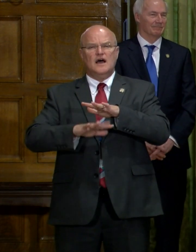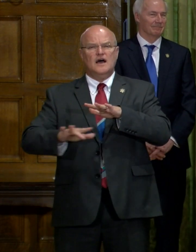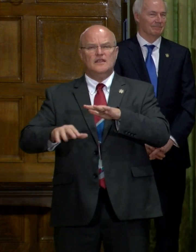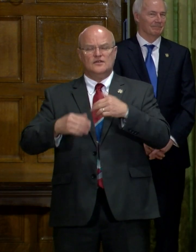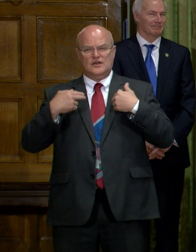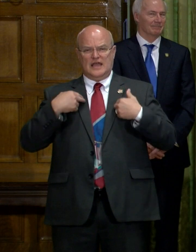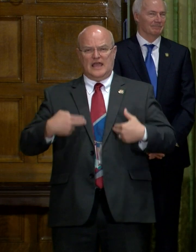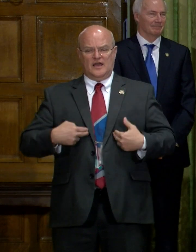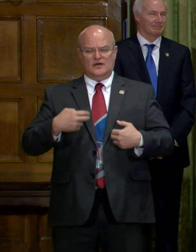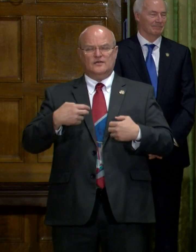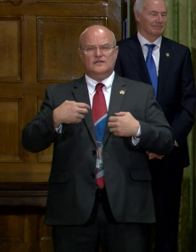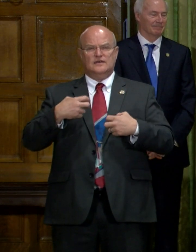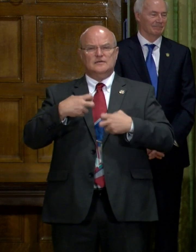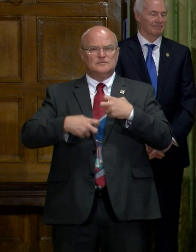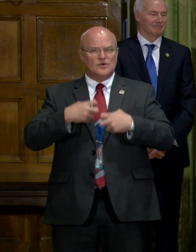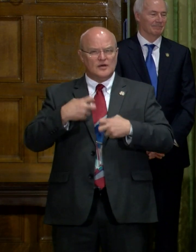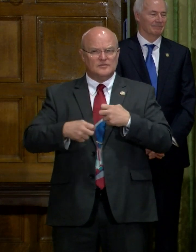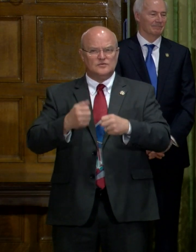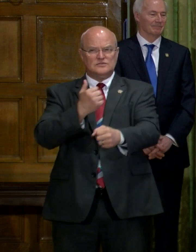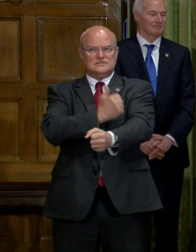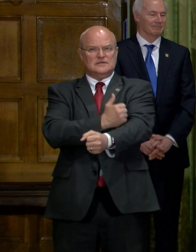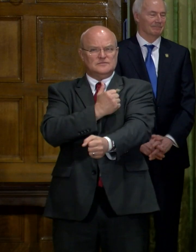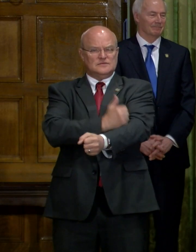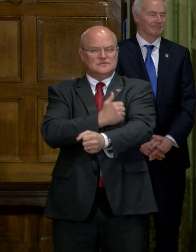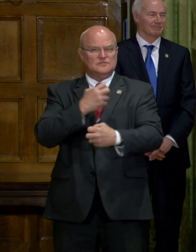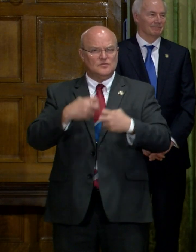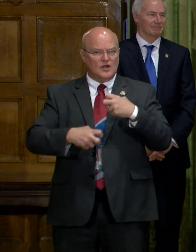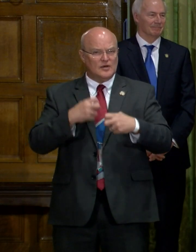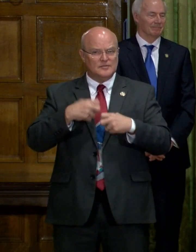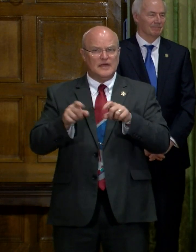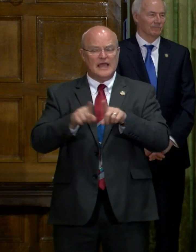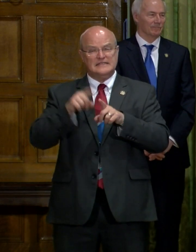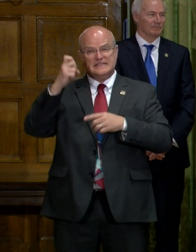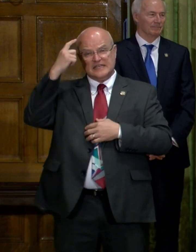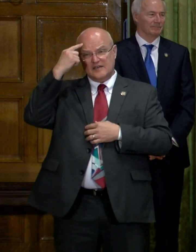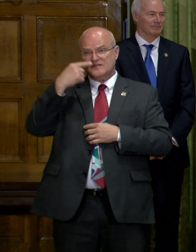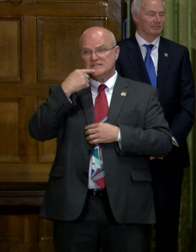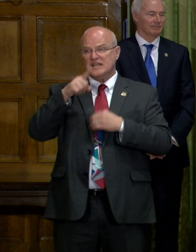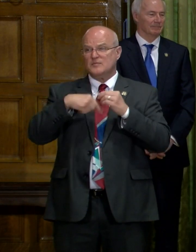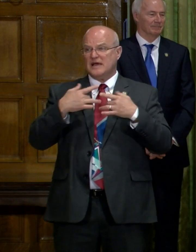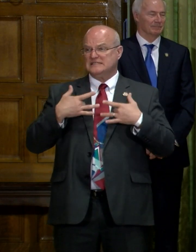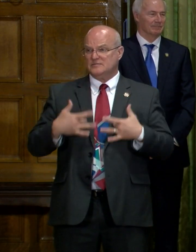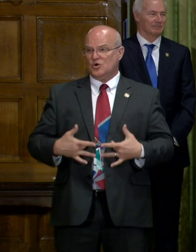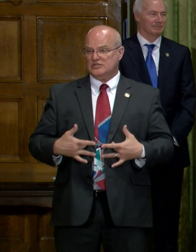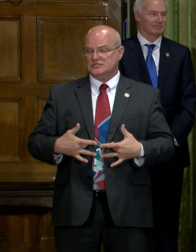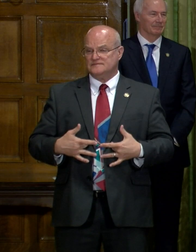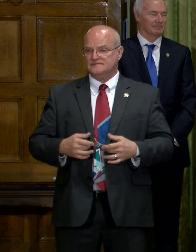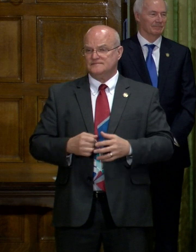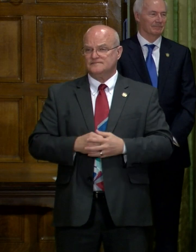existing behavioral health or substance use disorders, as the governor said about depression.